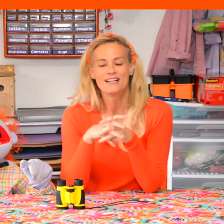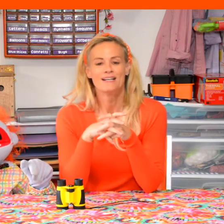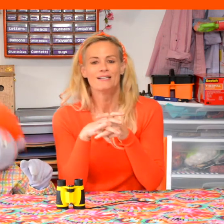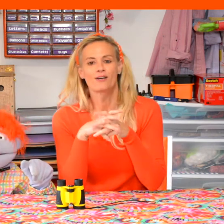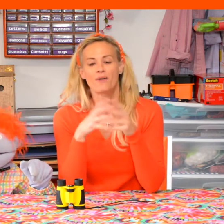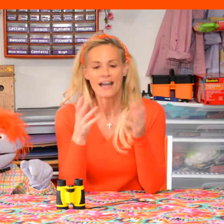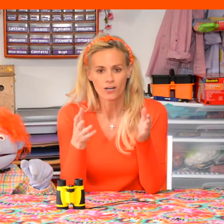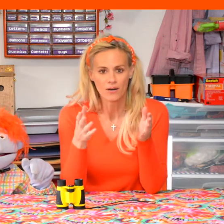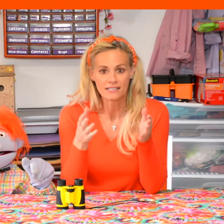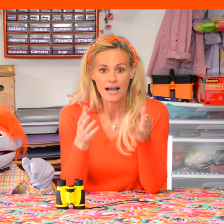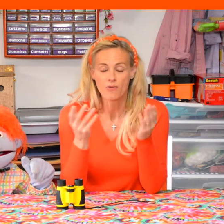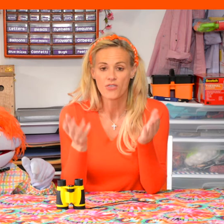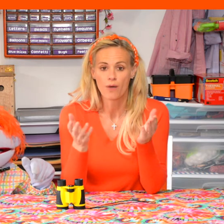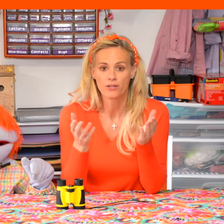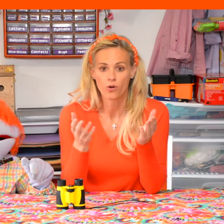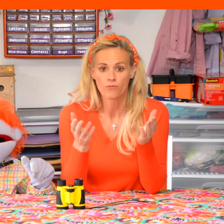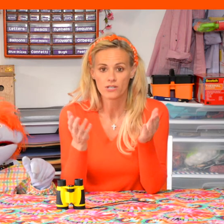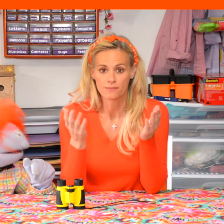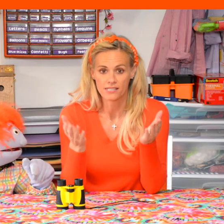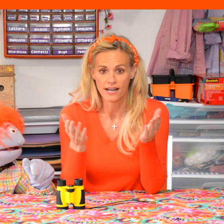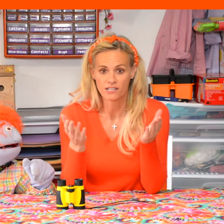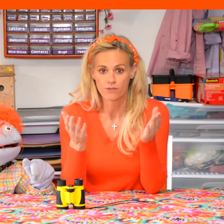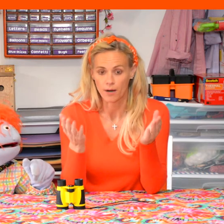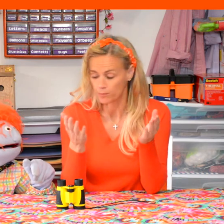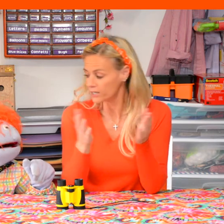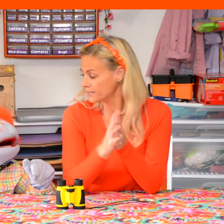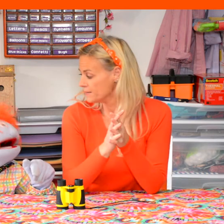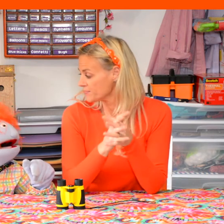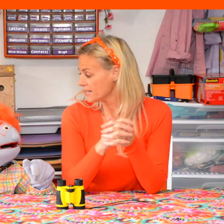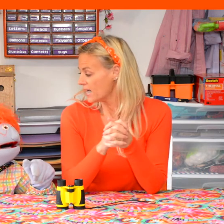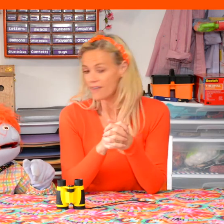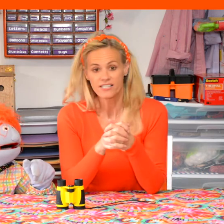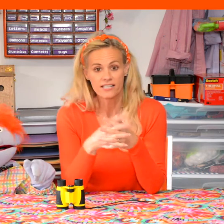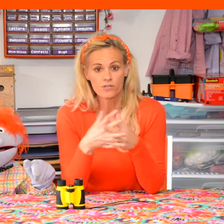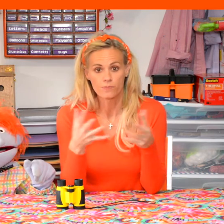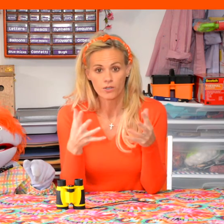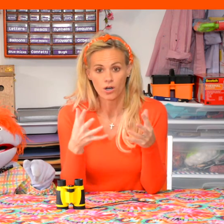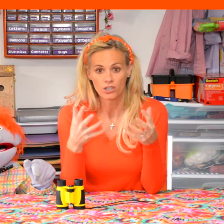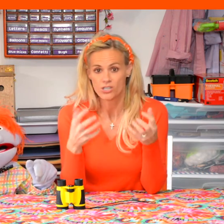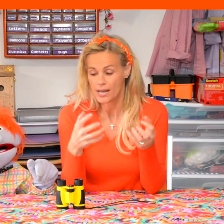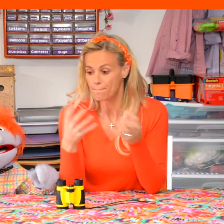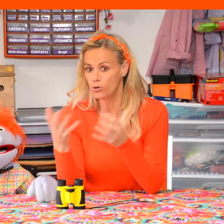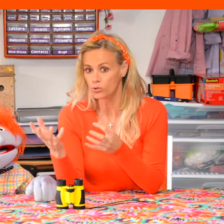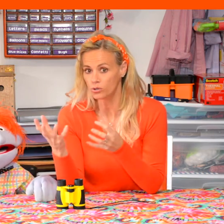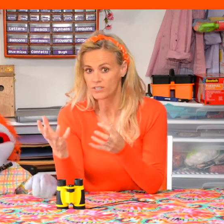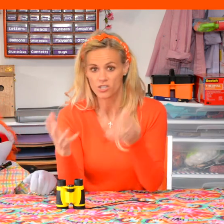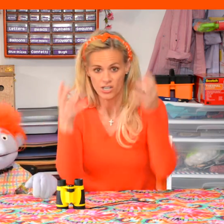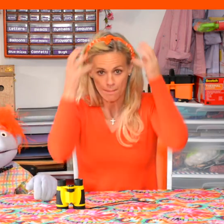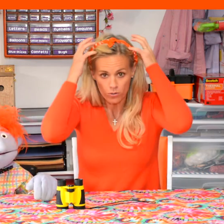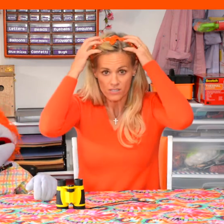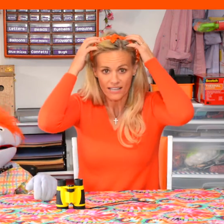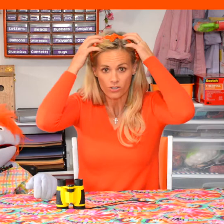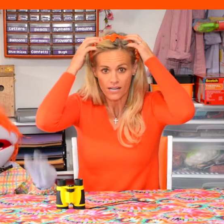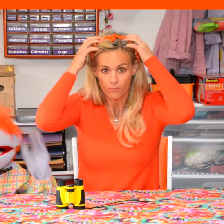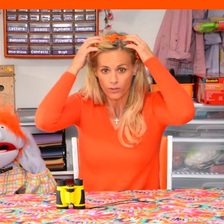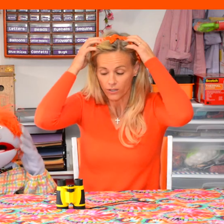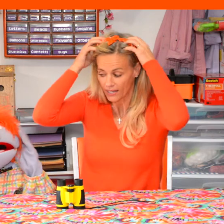So we had a great time. We thought we'd go over some signs from our book. Obviously, this was a book called Shampoodle, which is shampoo is like you're shampooing your hair,